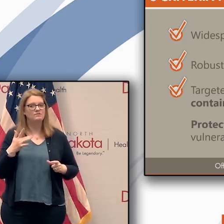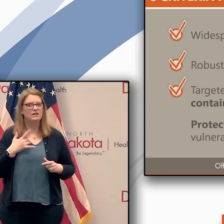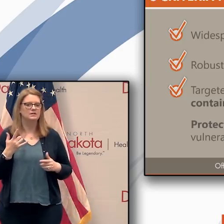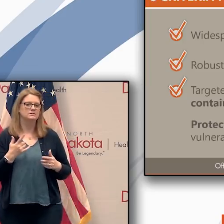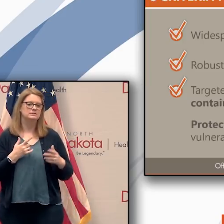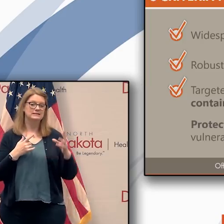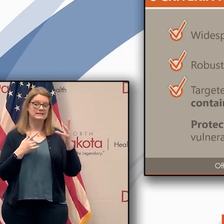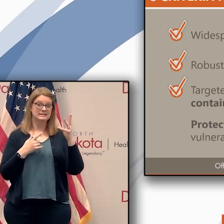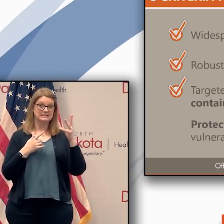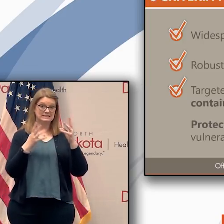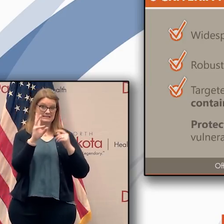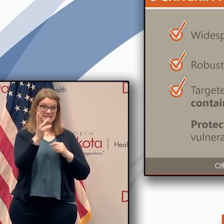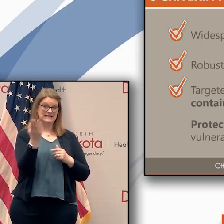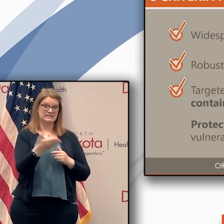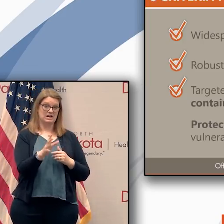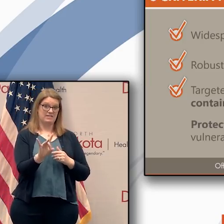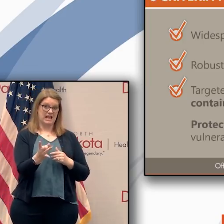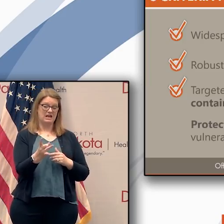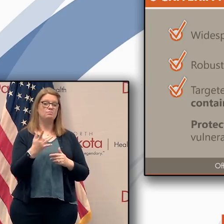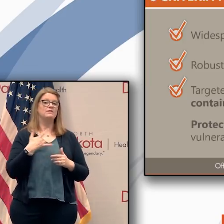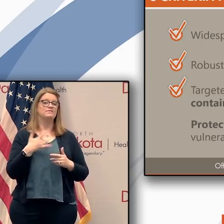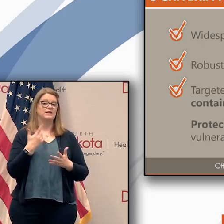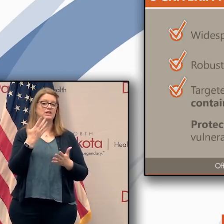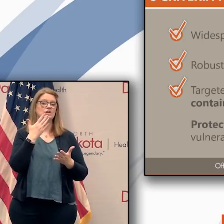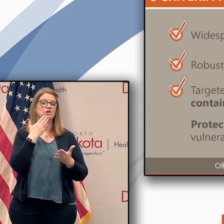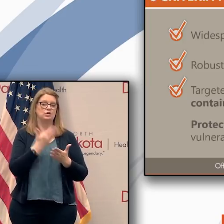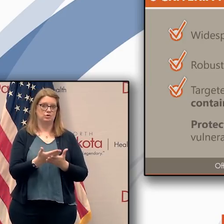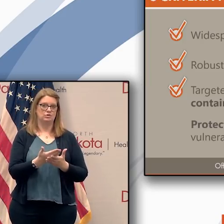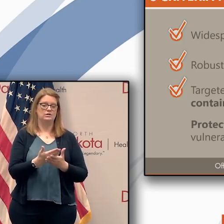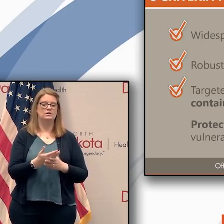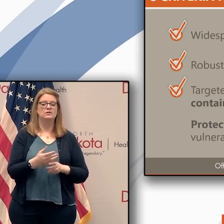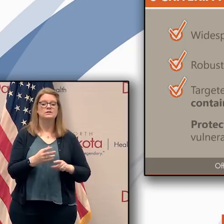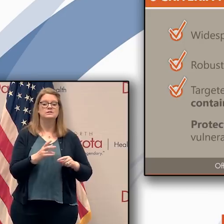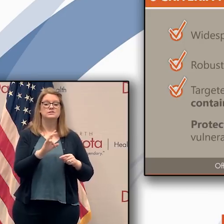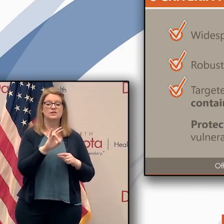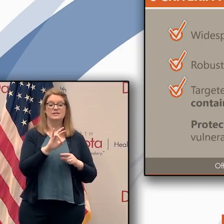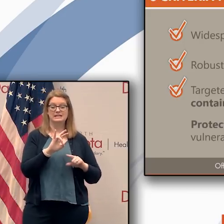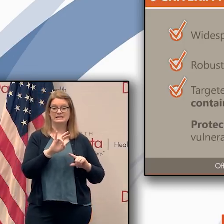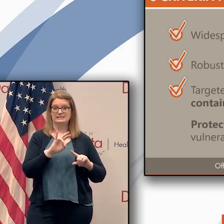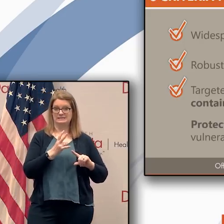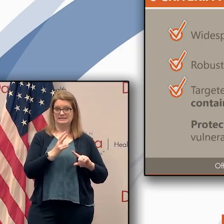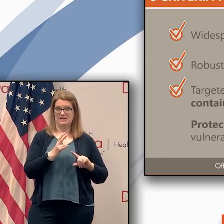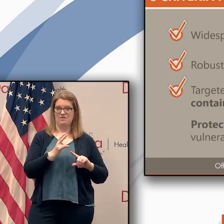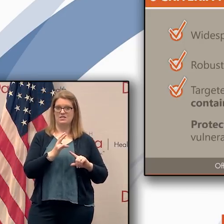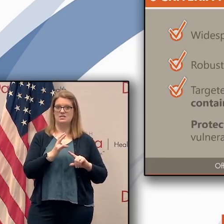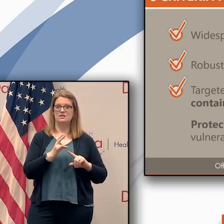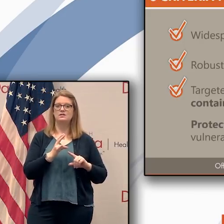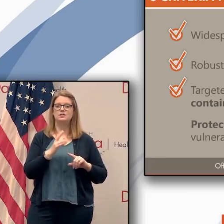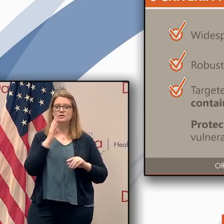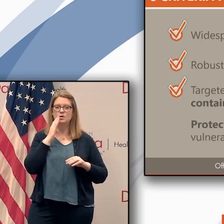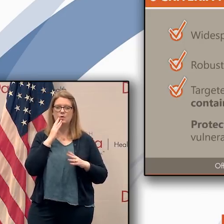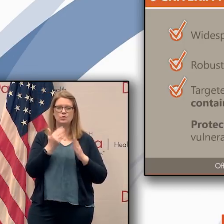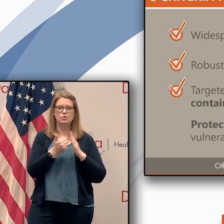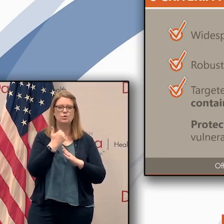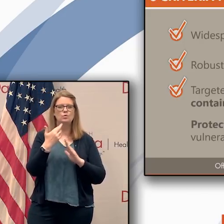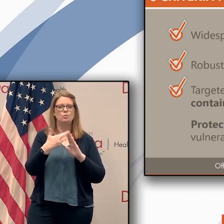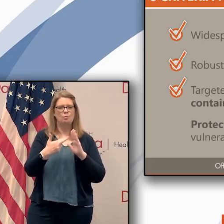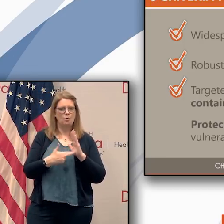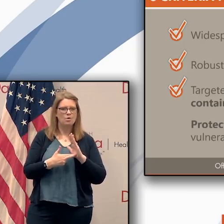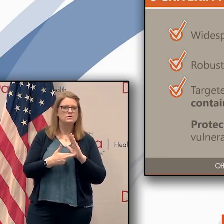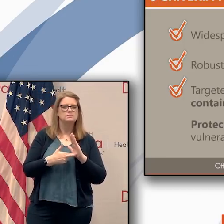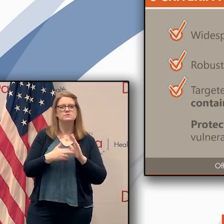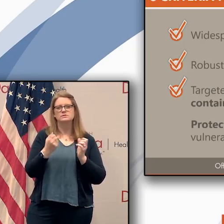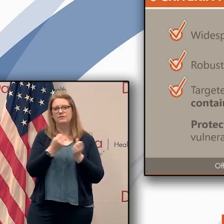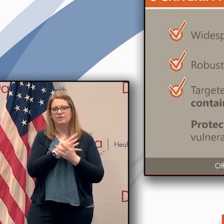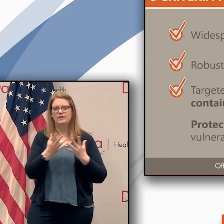6 of these 8. We're beginning on the 7th out of 8, the new standard operating procedures. We're going to get a partial check mark there today because we're